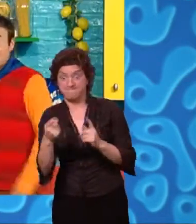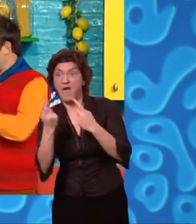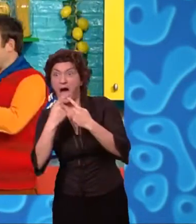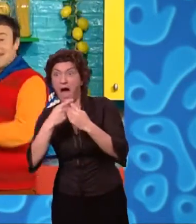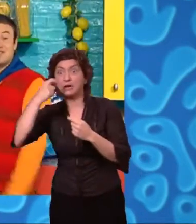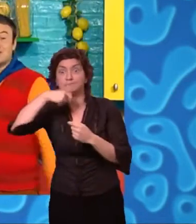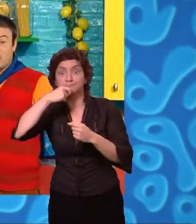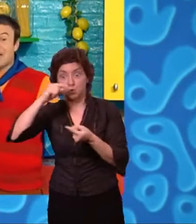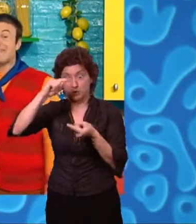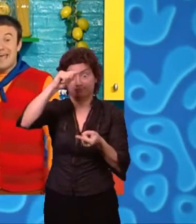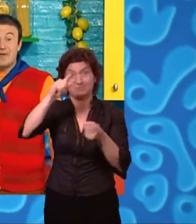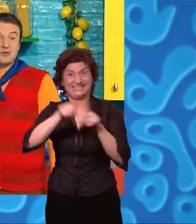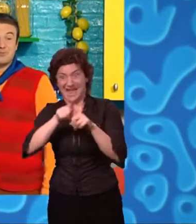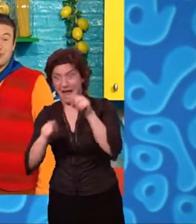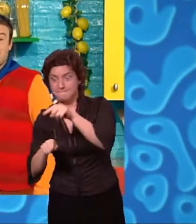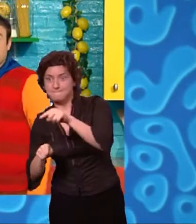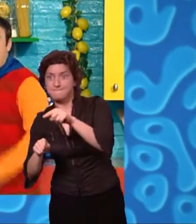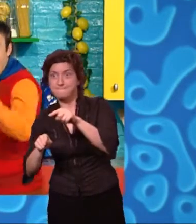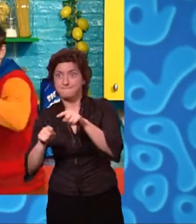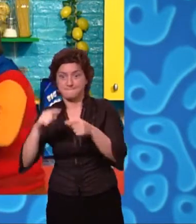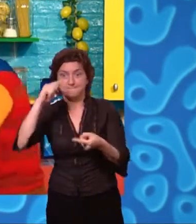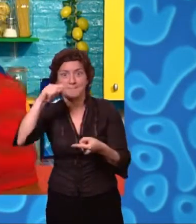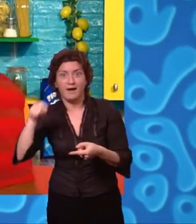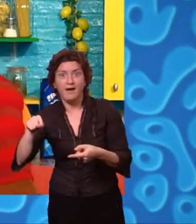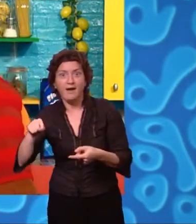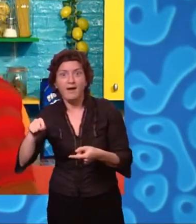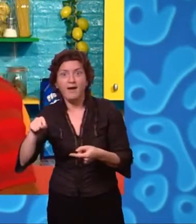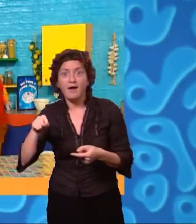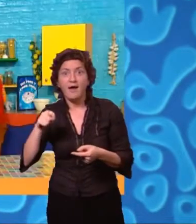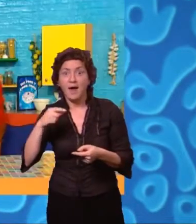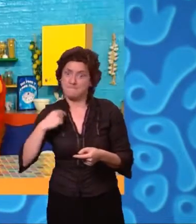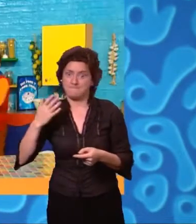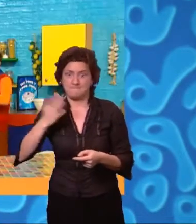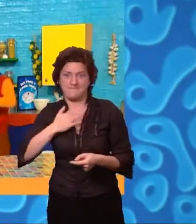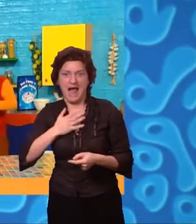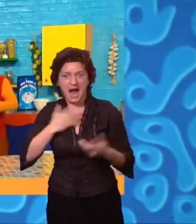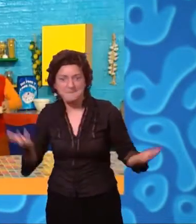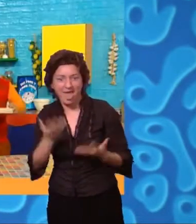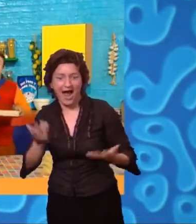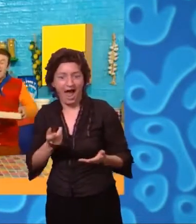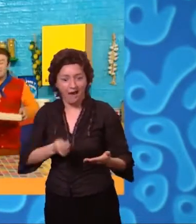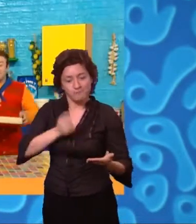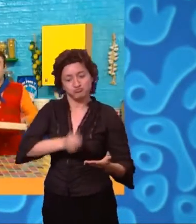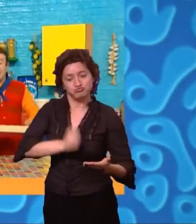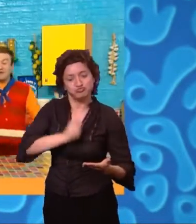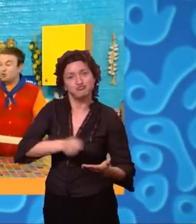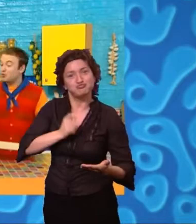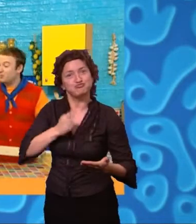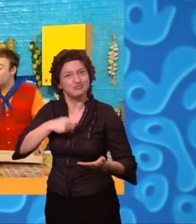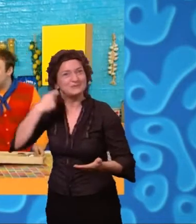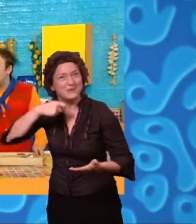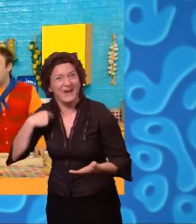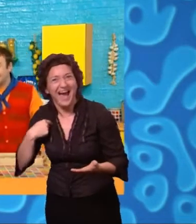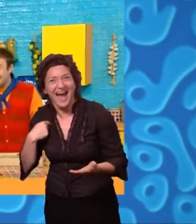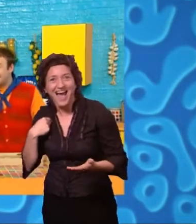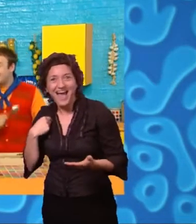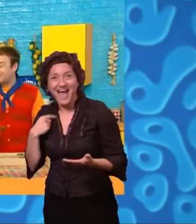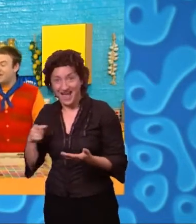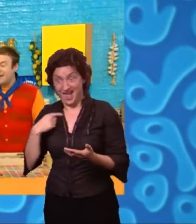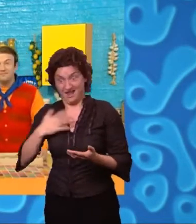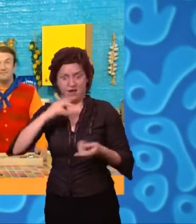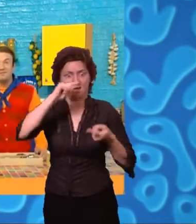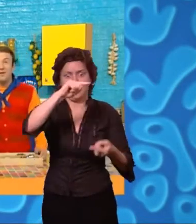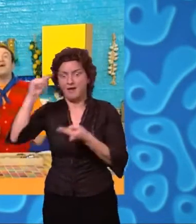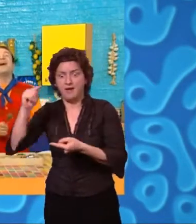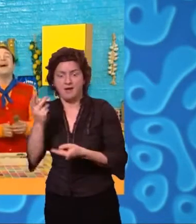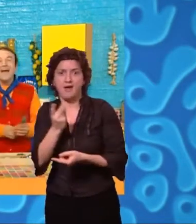spoon? Yes, it's called a tablespoon. I'd like to play the spoons for you, Small. And it's best if you have two spoons that are exactly the